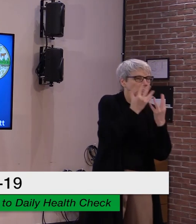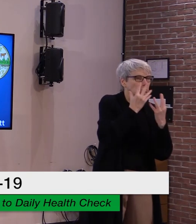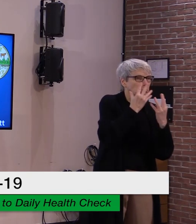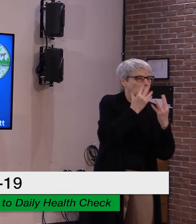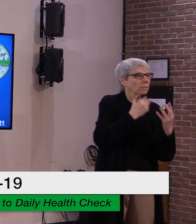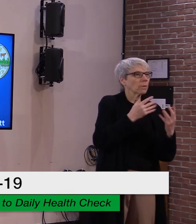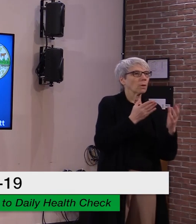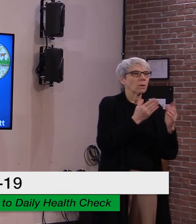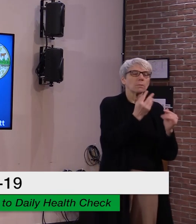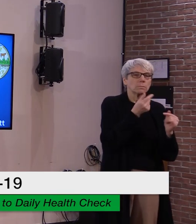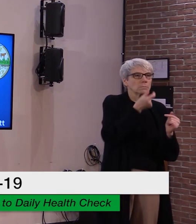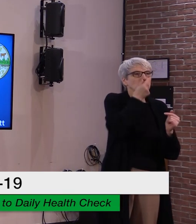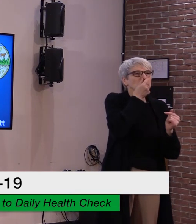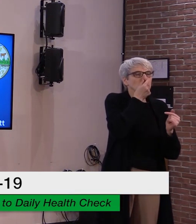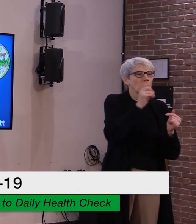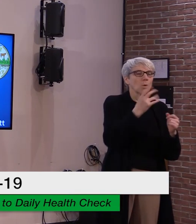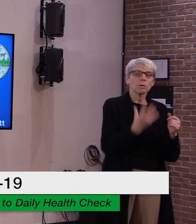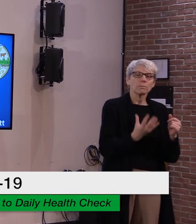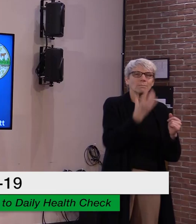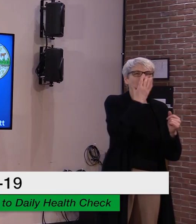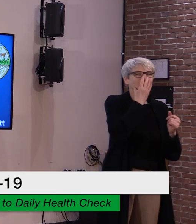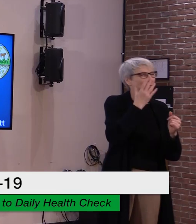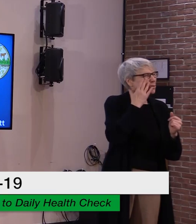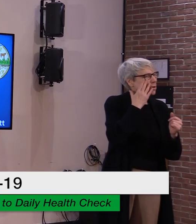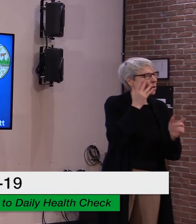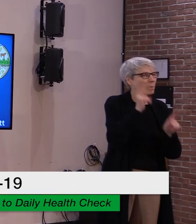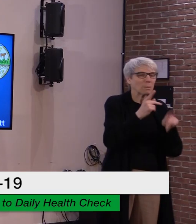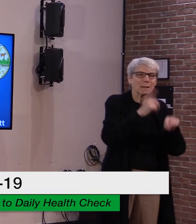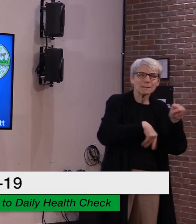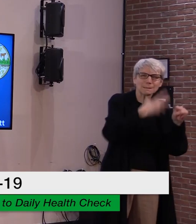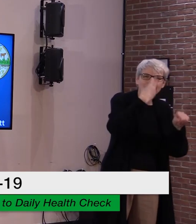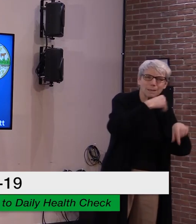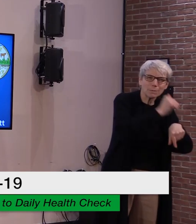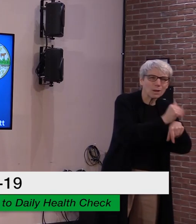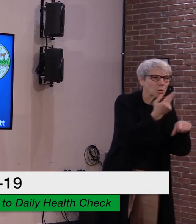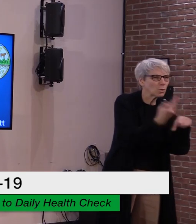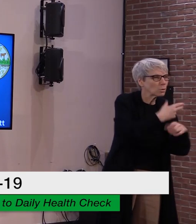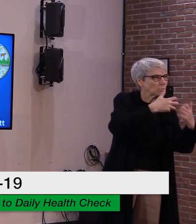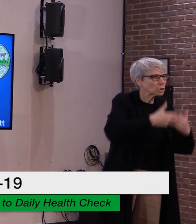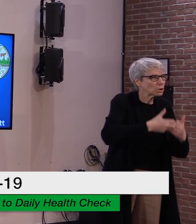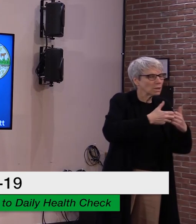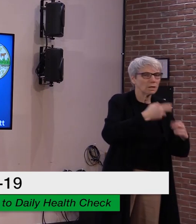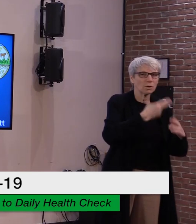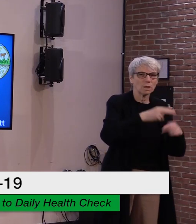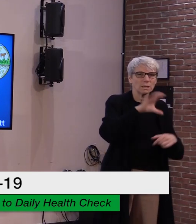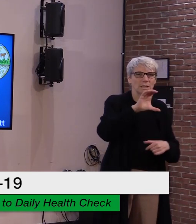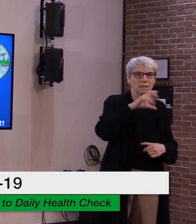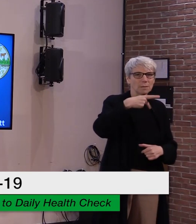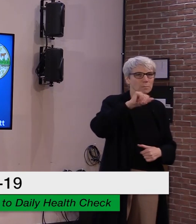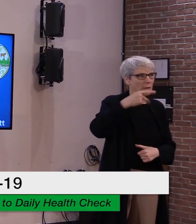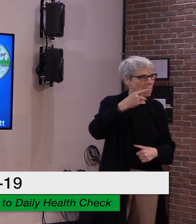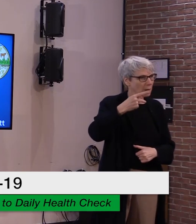like cpap masks have been critical to success